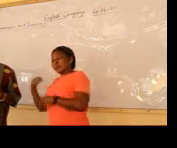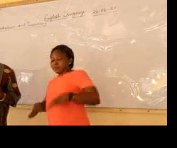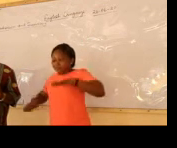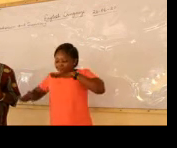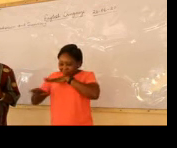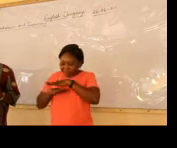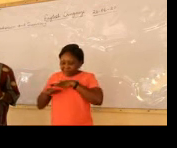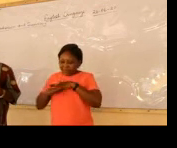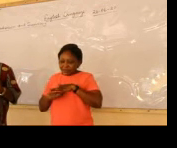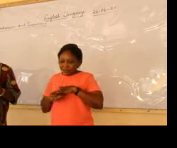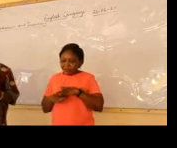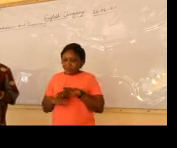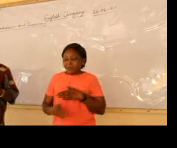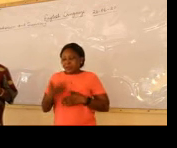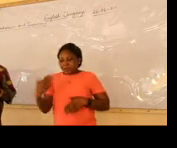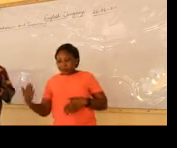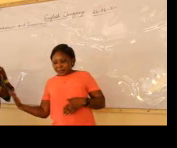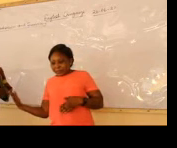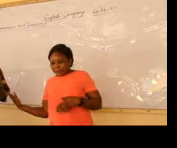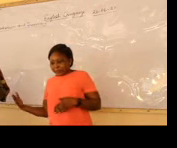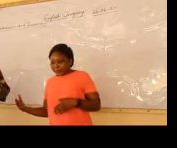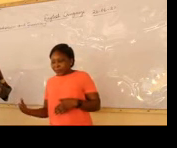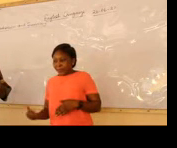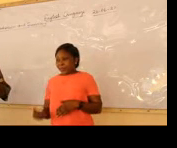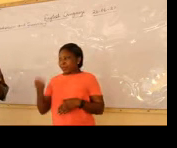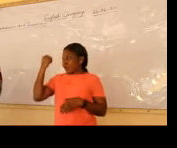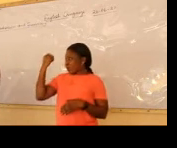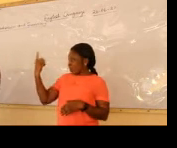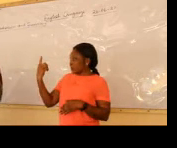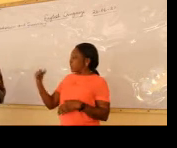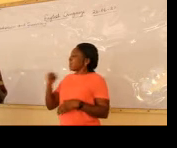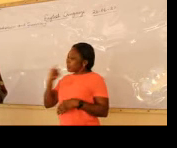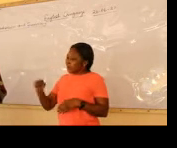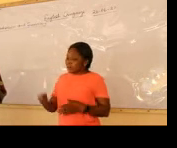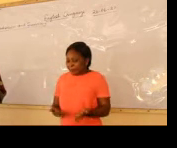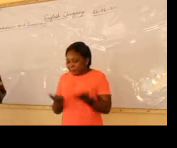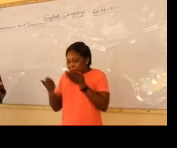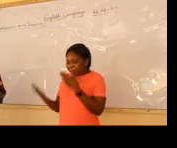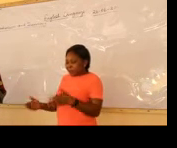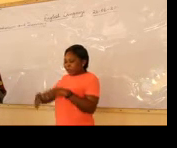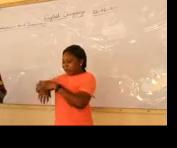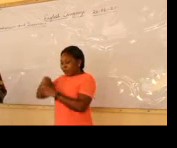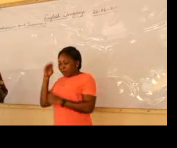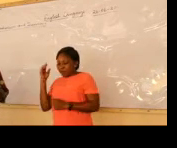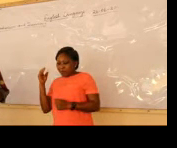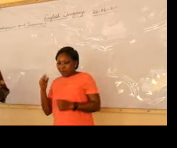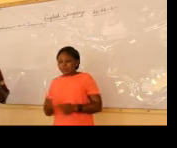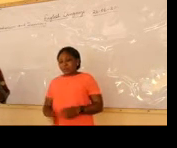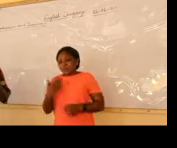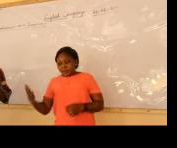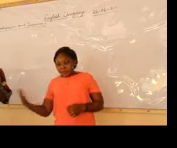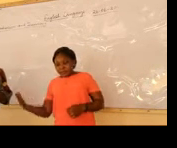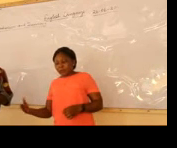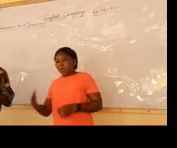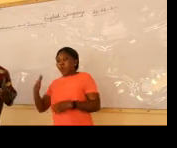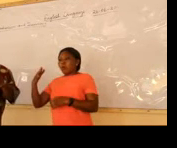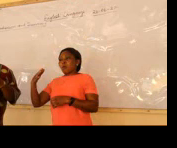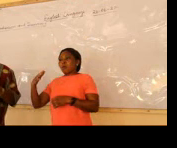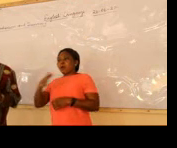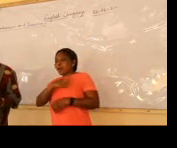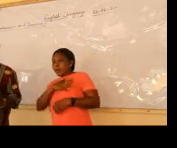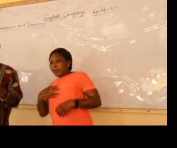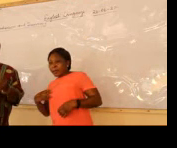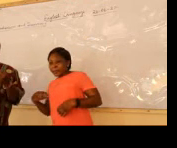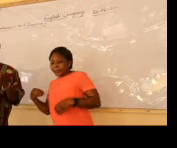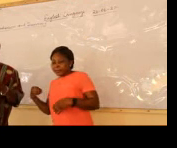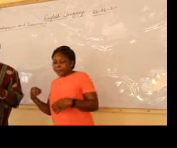items. Comprehension is extraction of items, while summary is